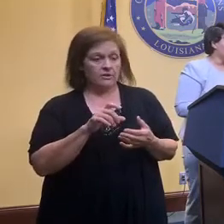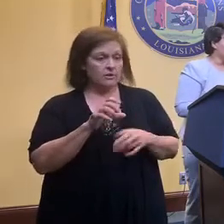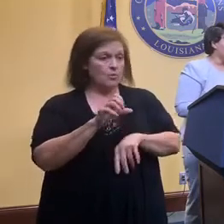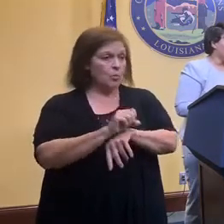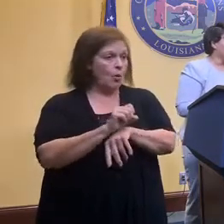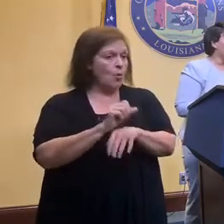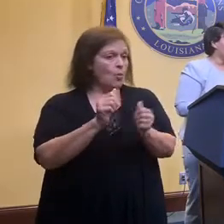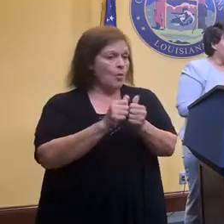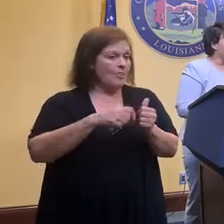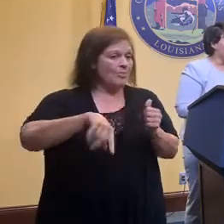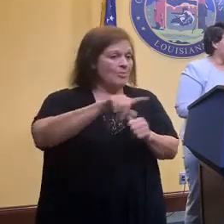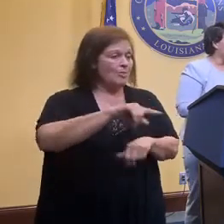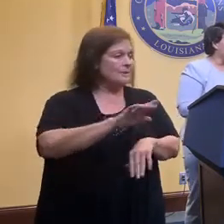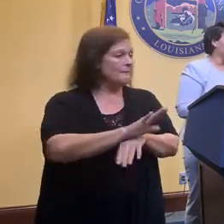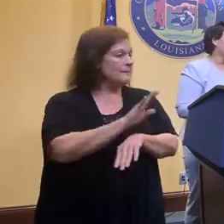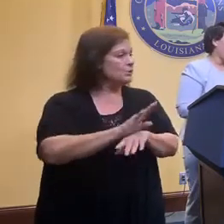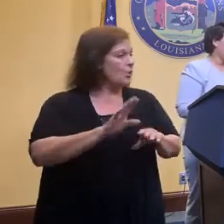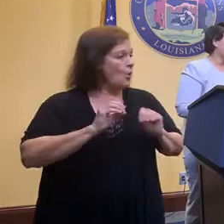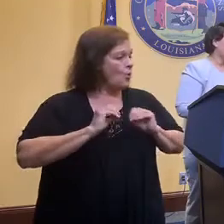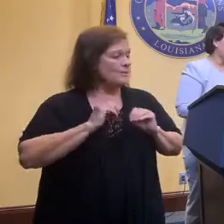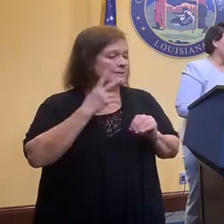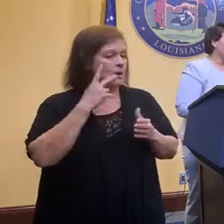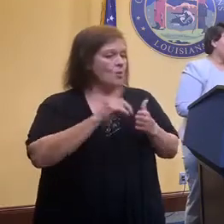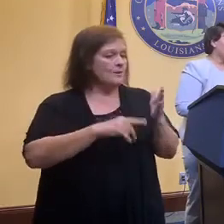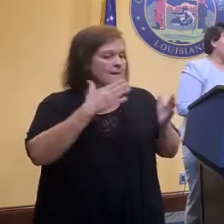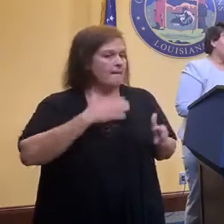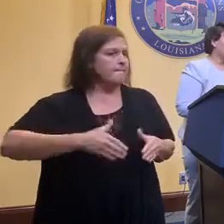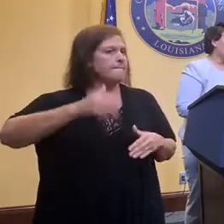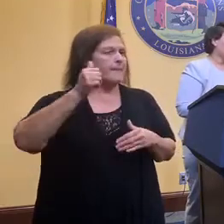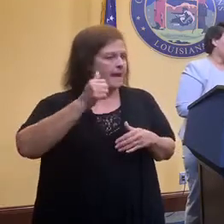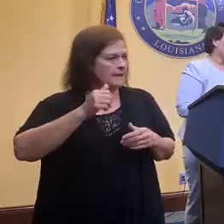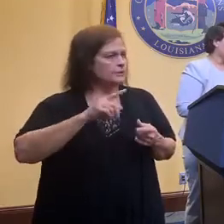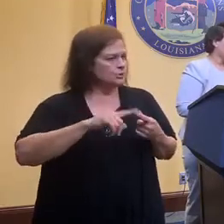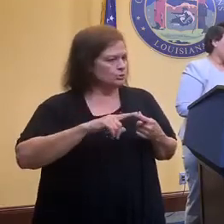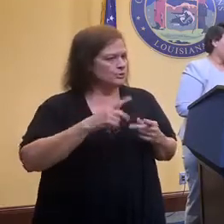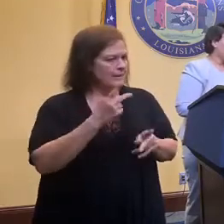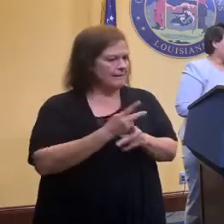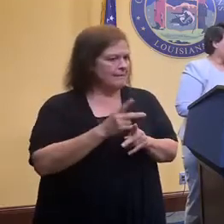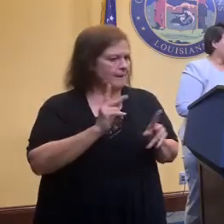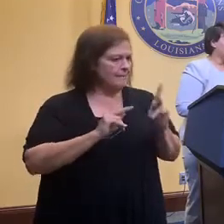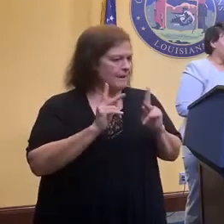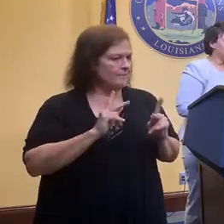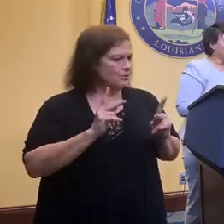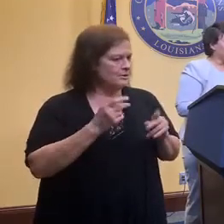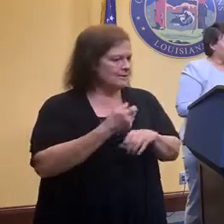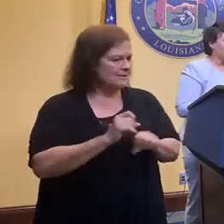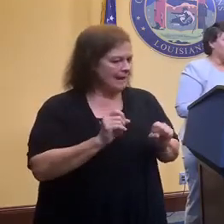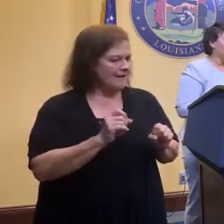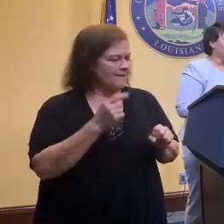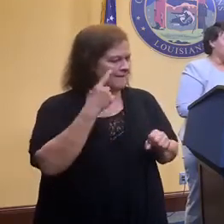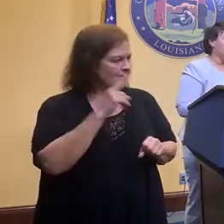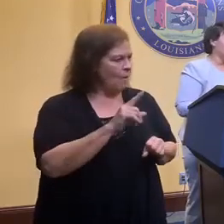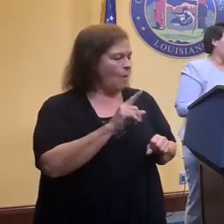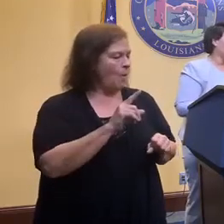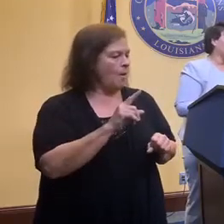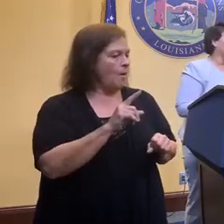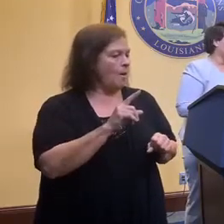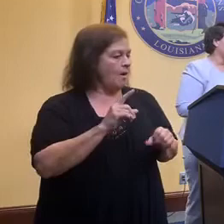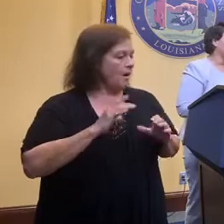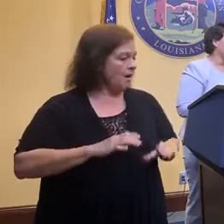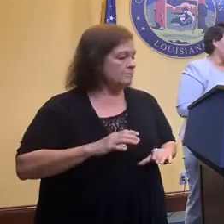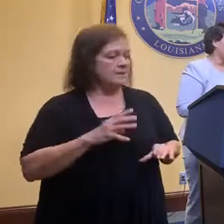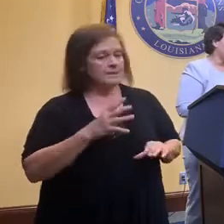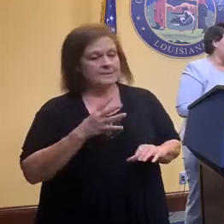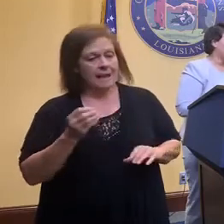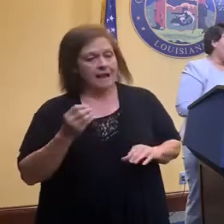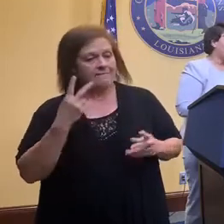owners to render the best solutions possible to keep our people safe, both customers, employees, and